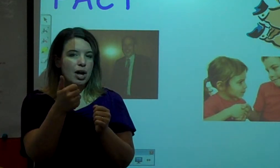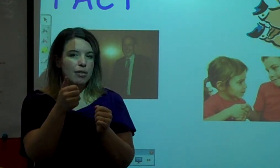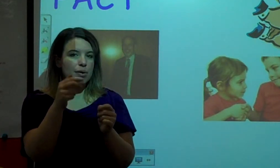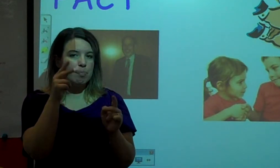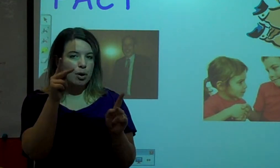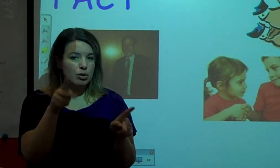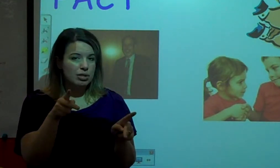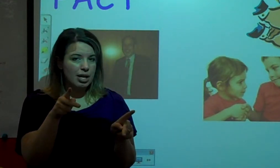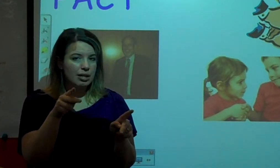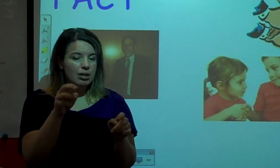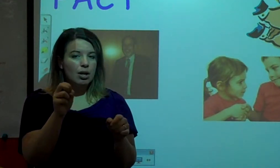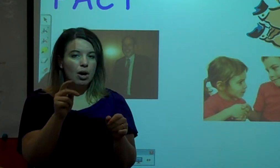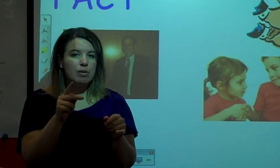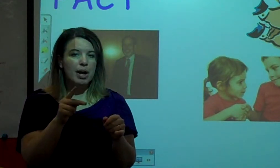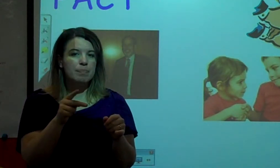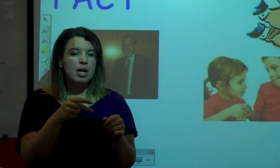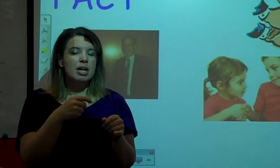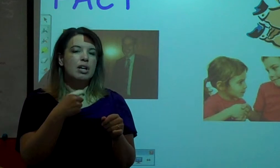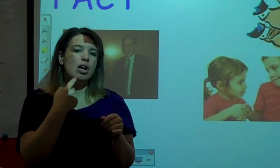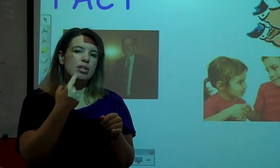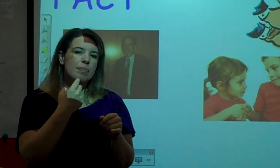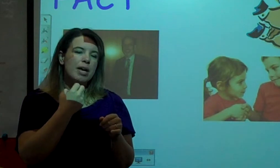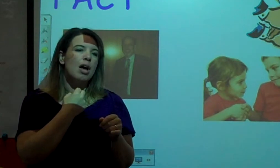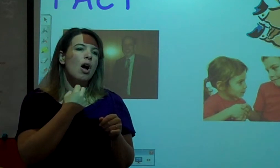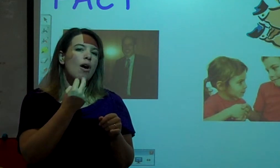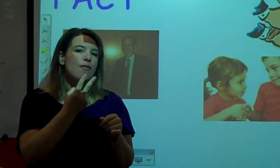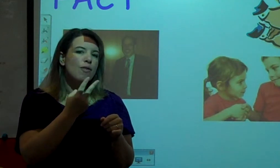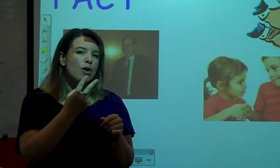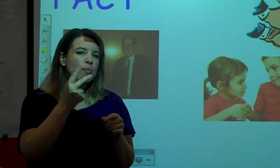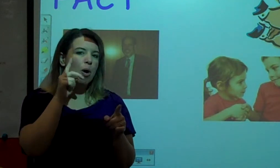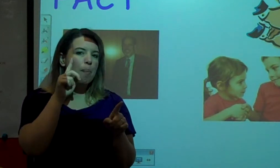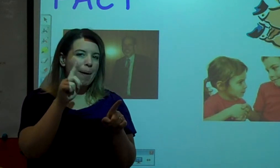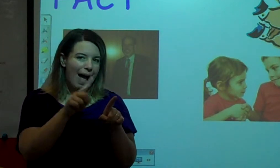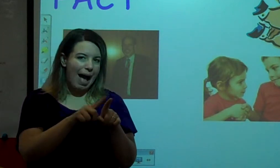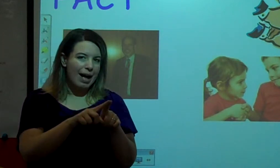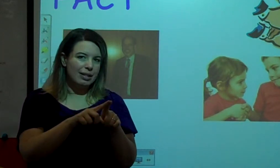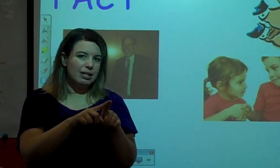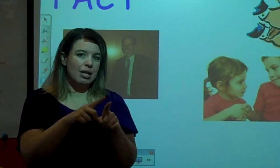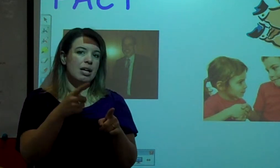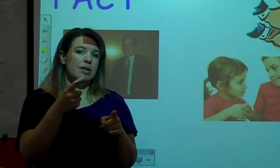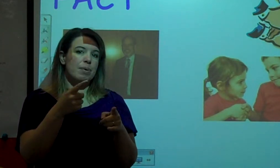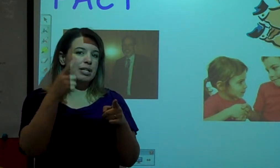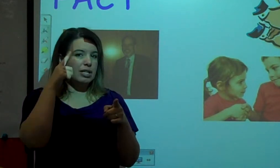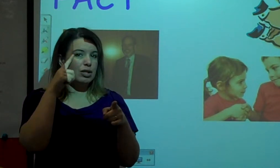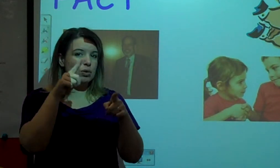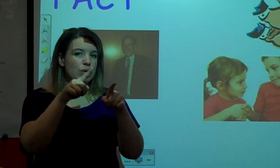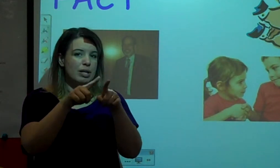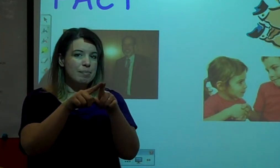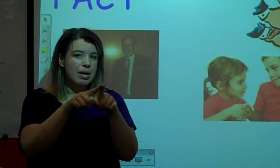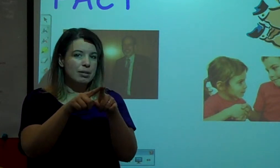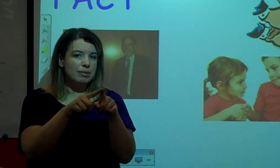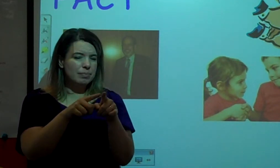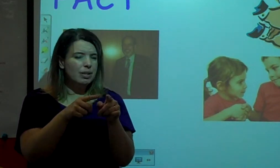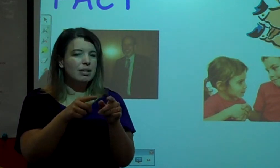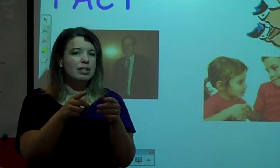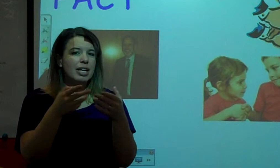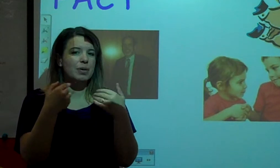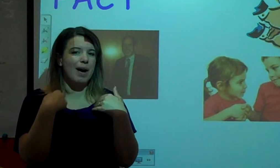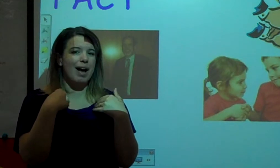another person. Okay? It could also be a verbal pact, but it's an agreement that you have